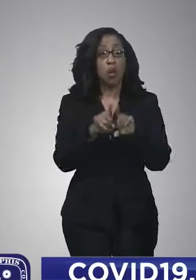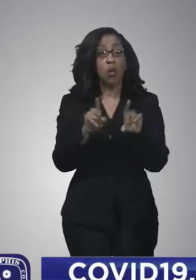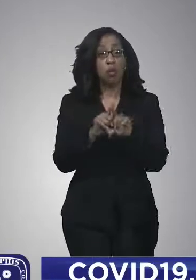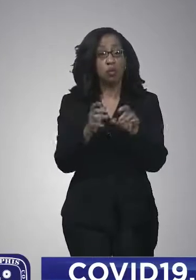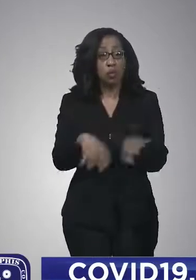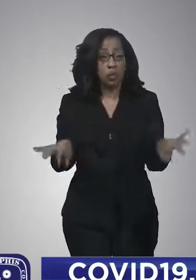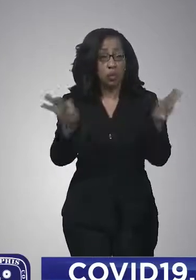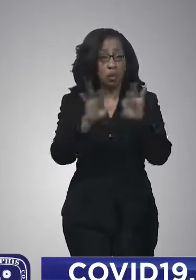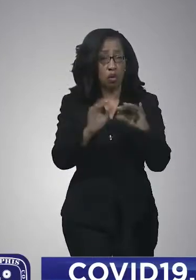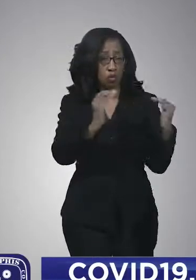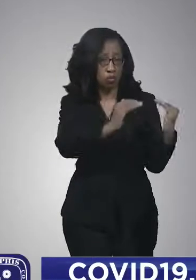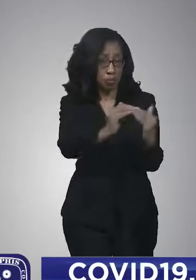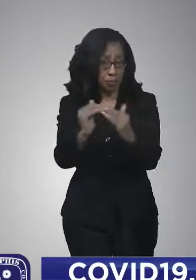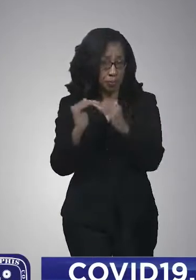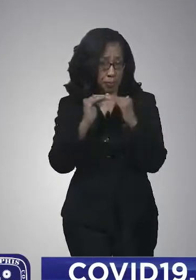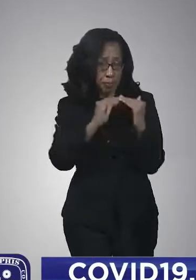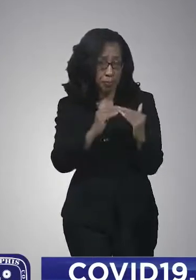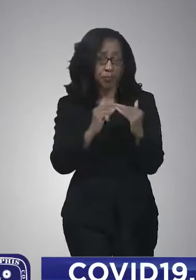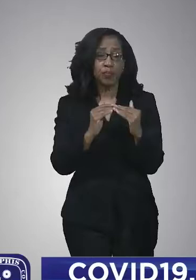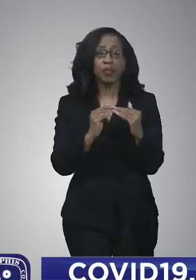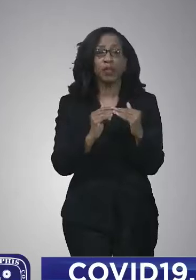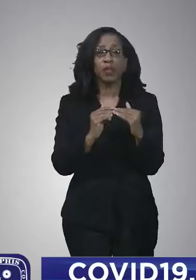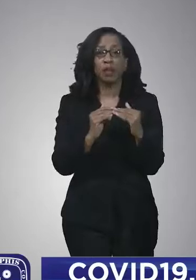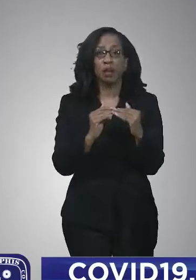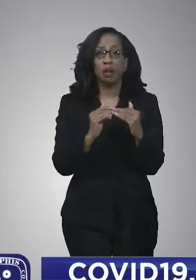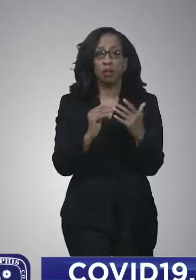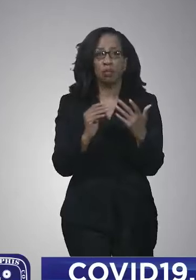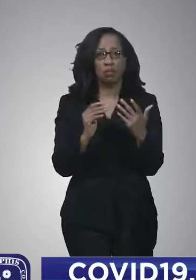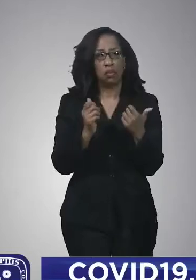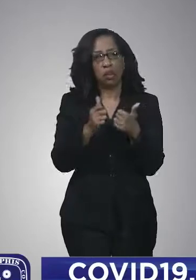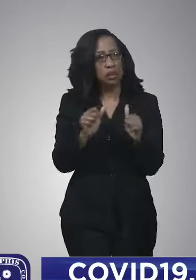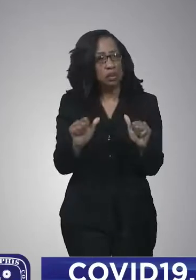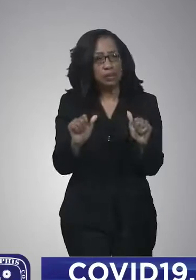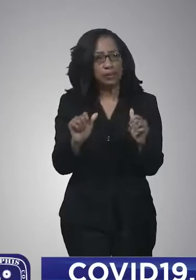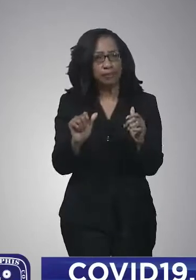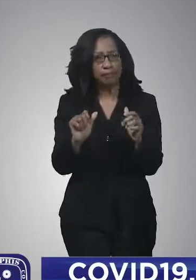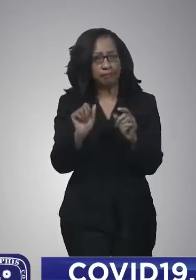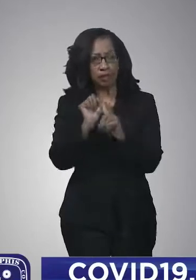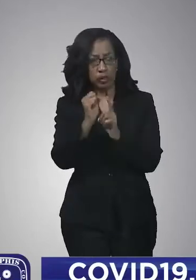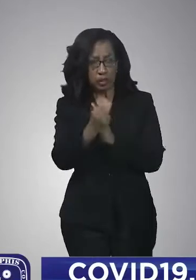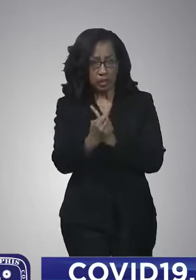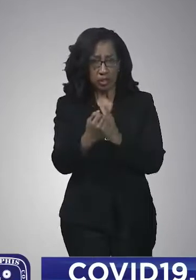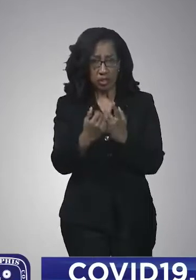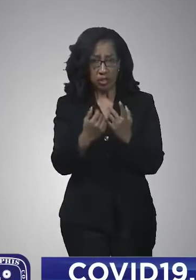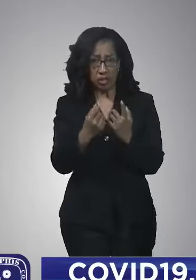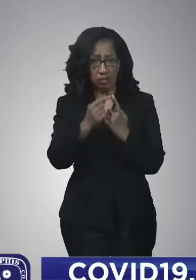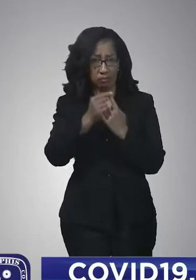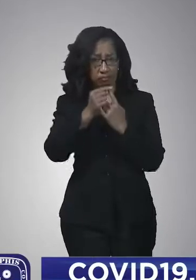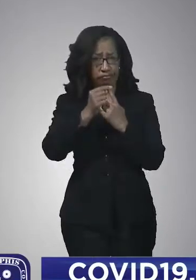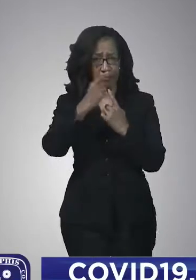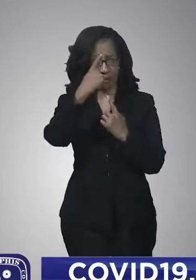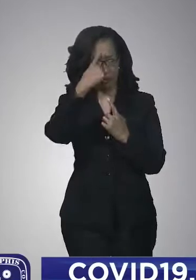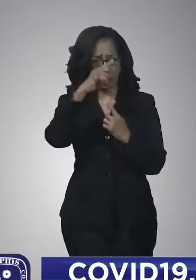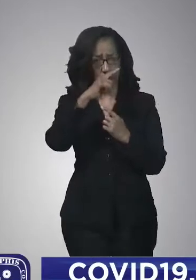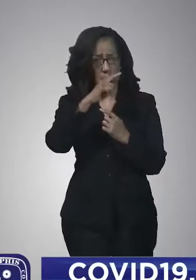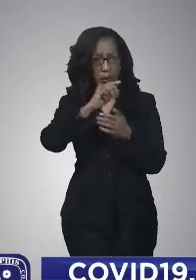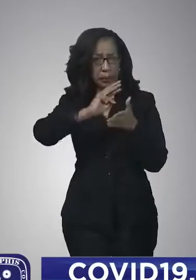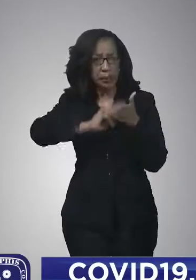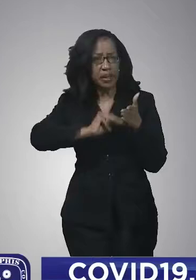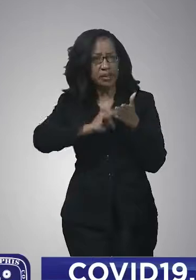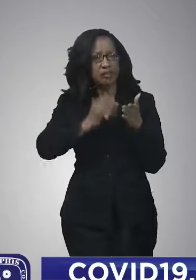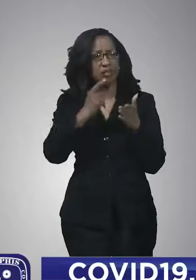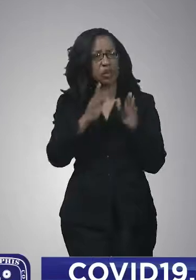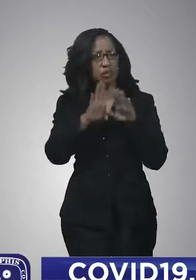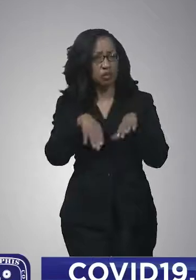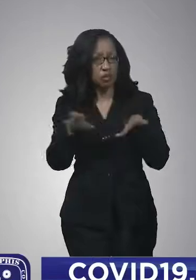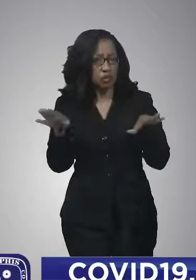there certain circumstances or that may somewhat be unique to Memphis in the sense of